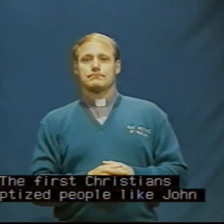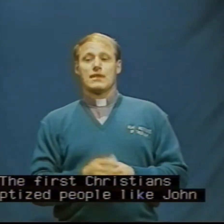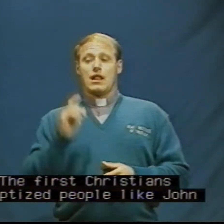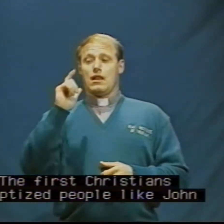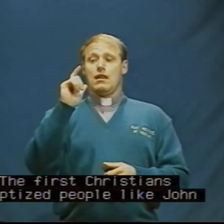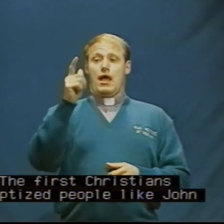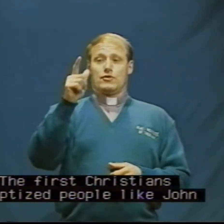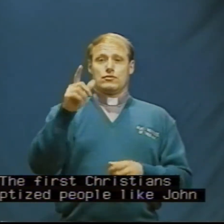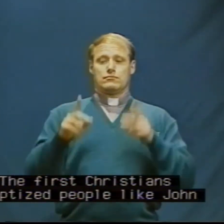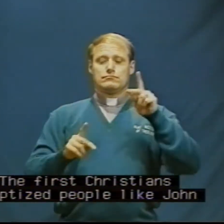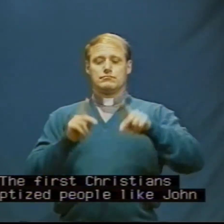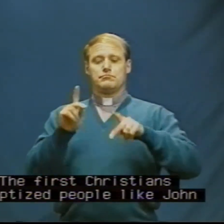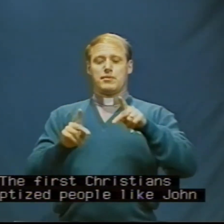Did in the Jordan River.